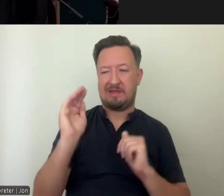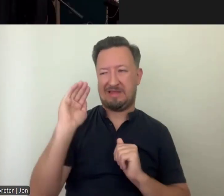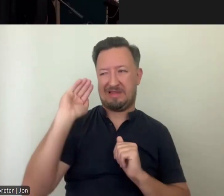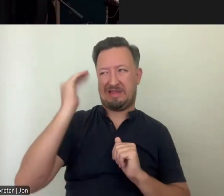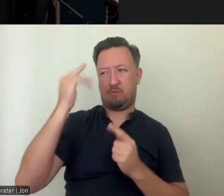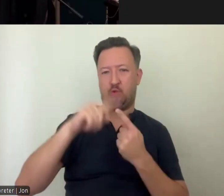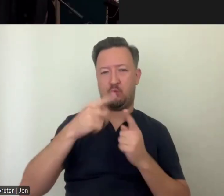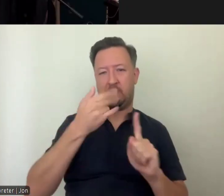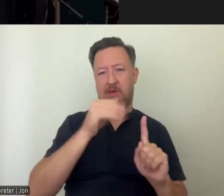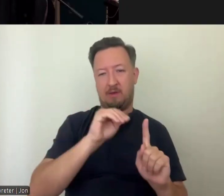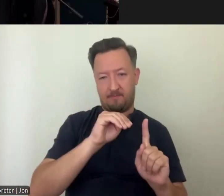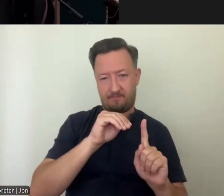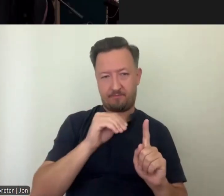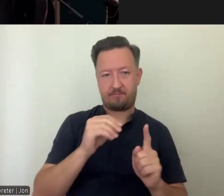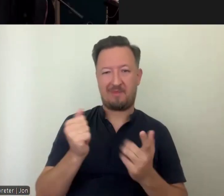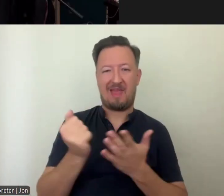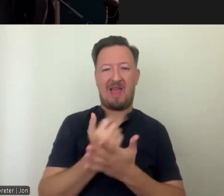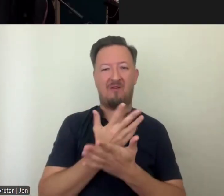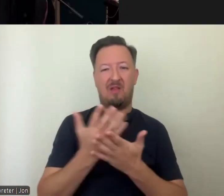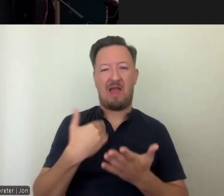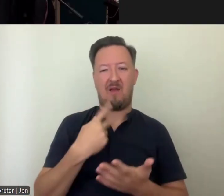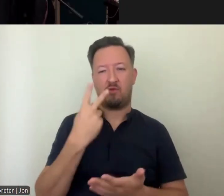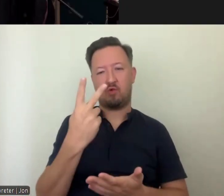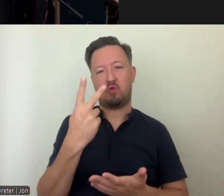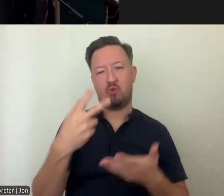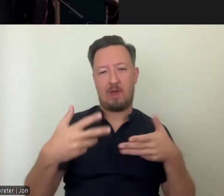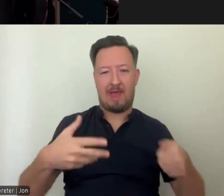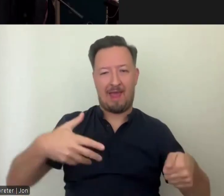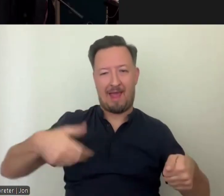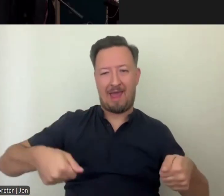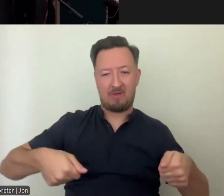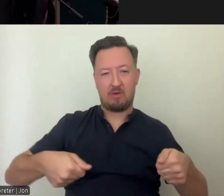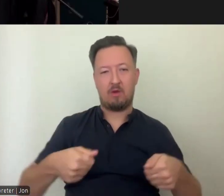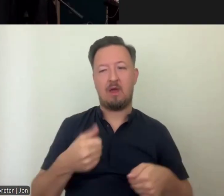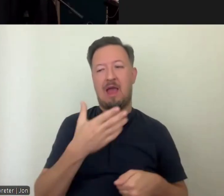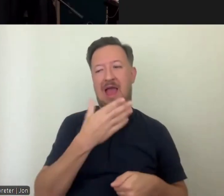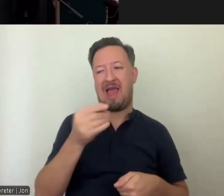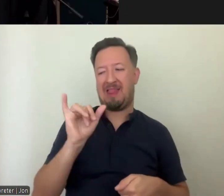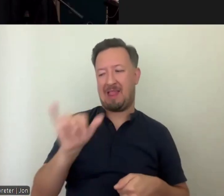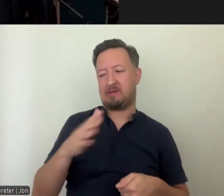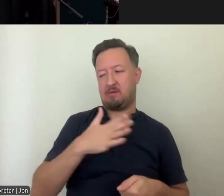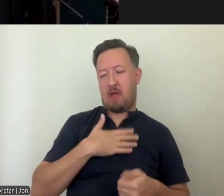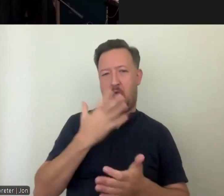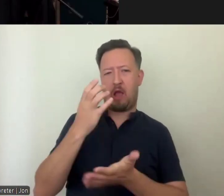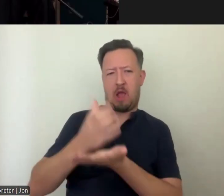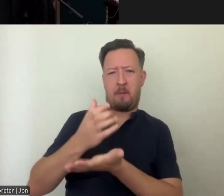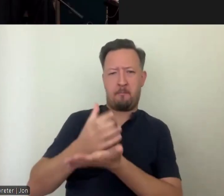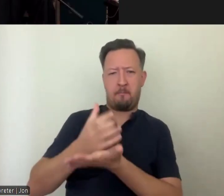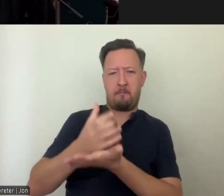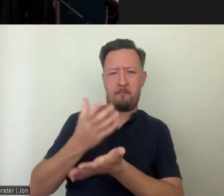next is, everything has two handles. And then, there goes my cup. So those are things for you to read later.